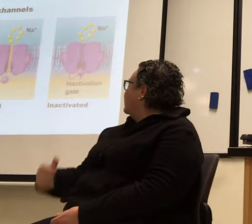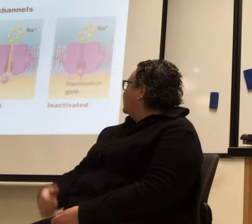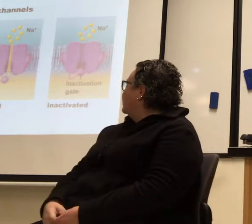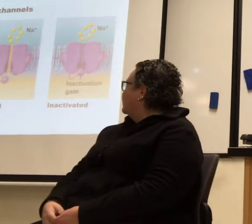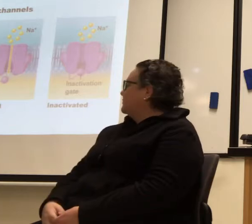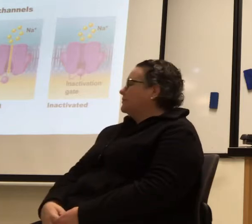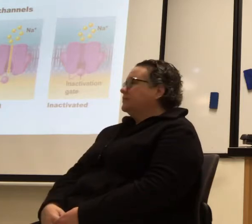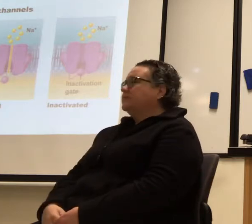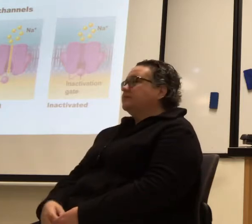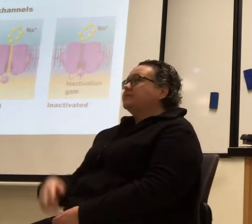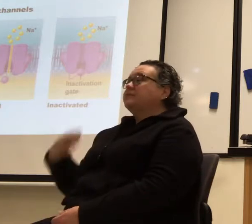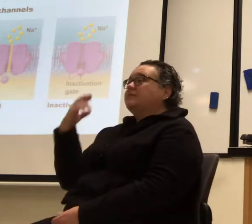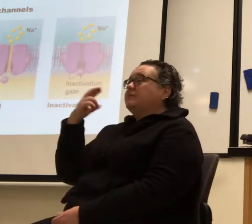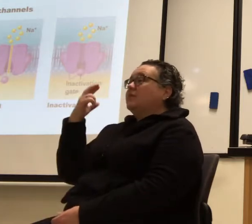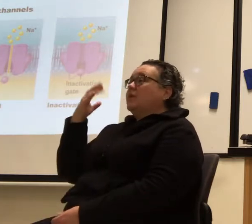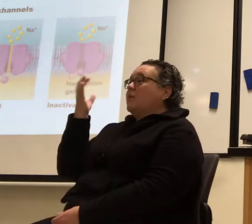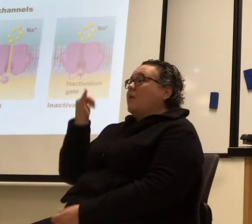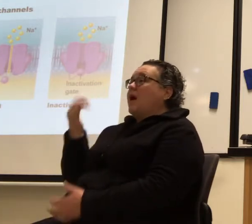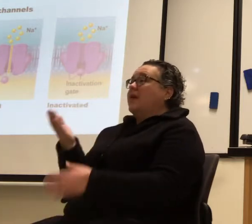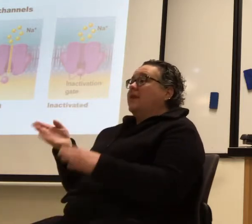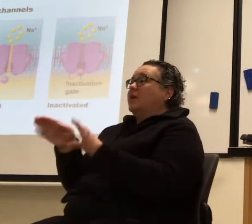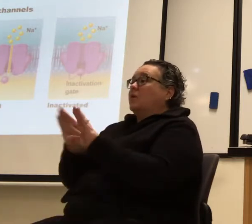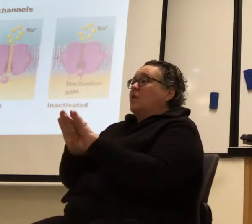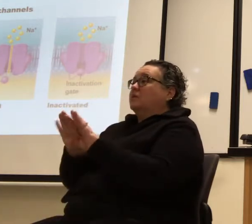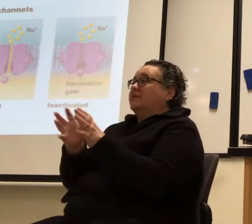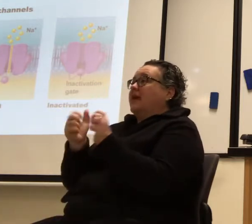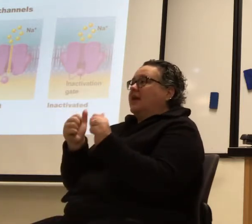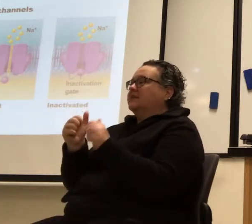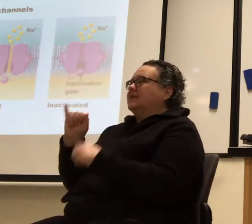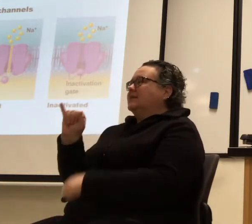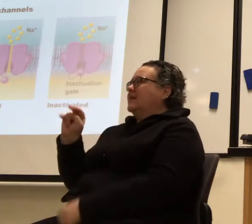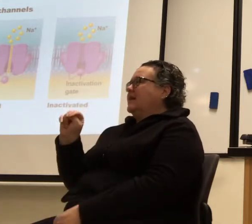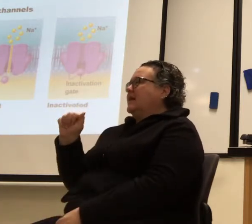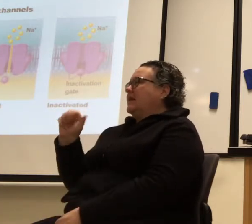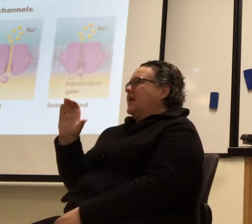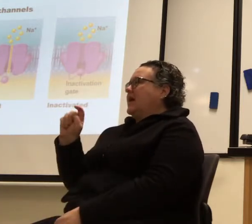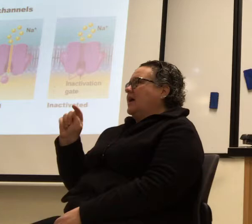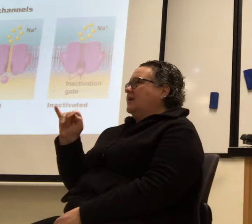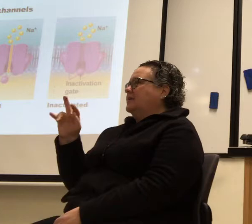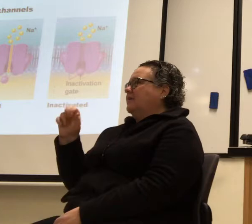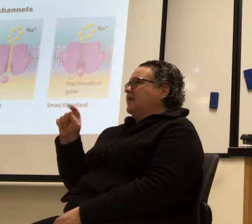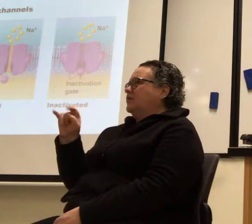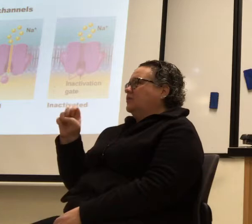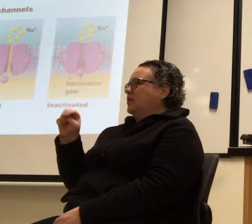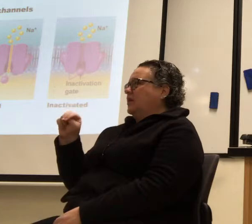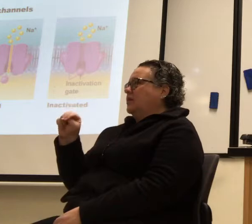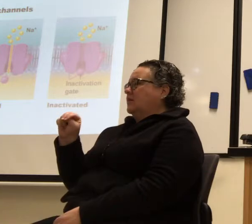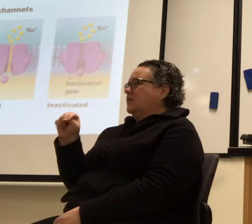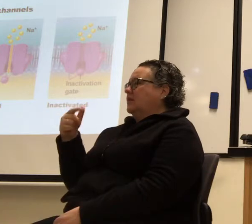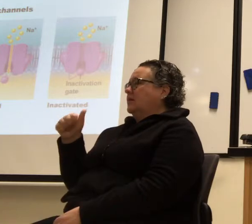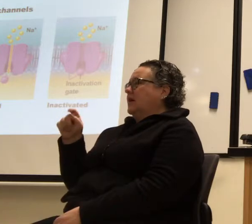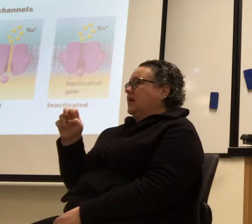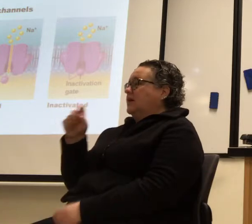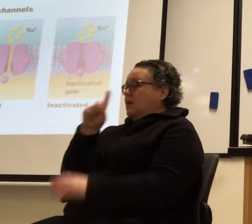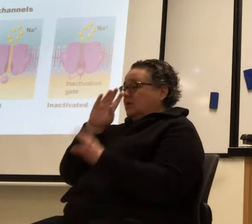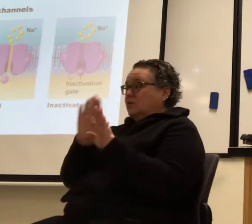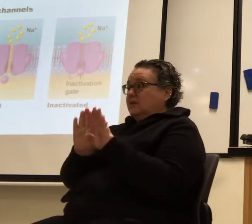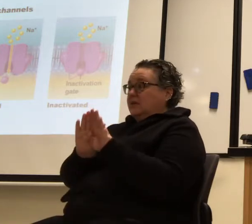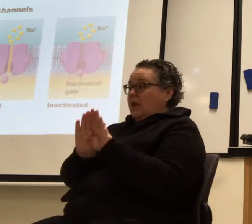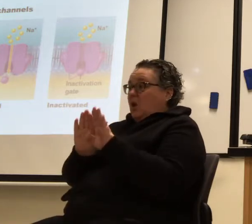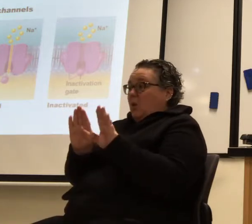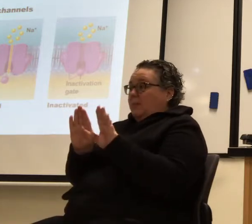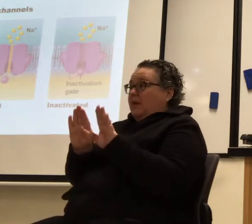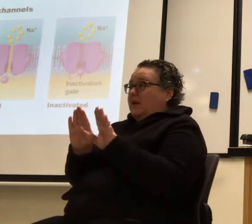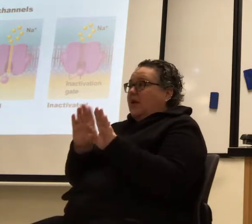The reason why they close so quickly is this inactivation gate. As soon as they open, they almost are